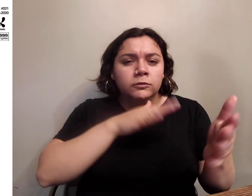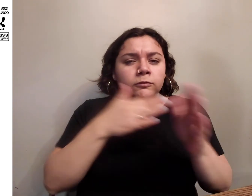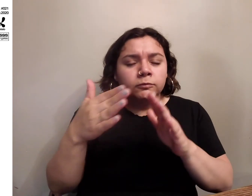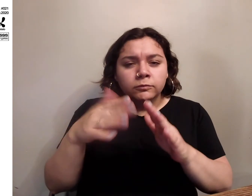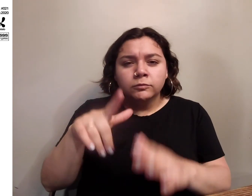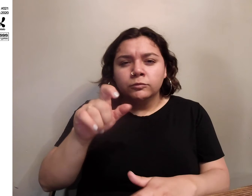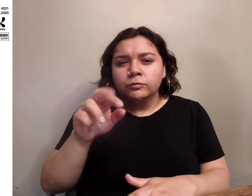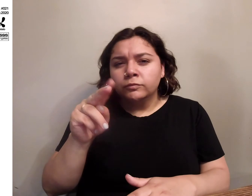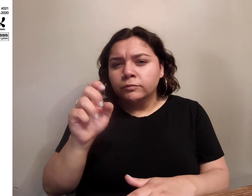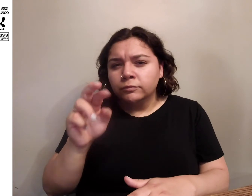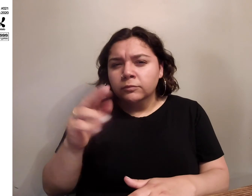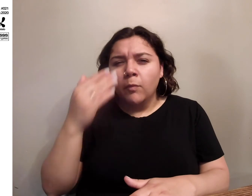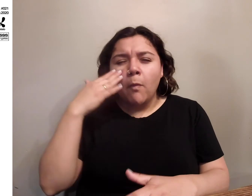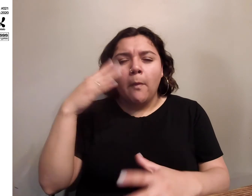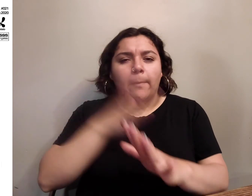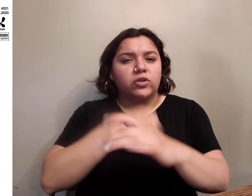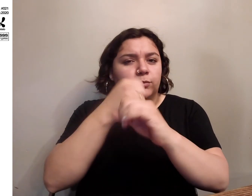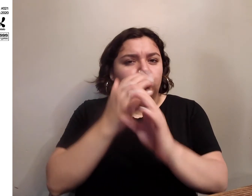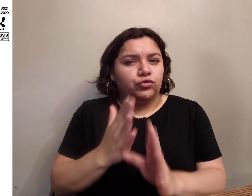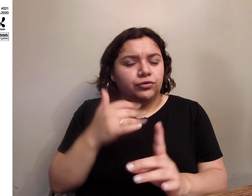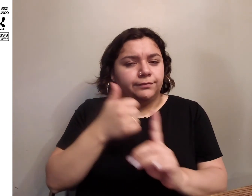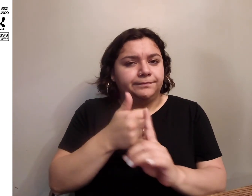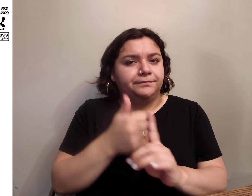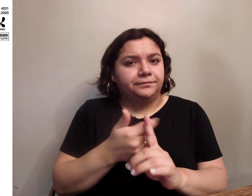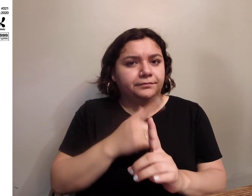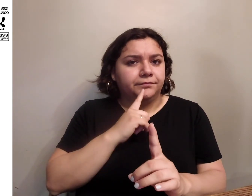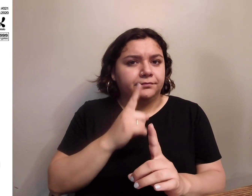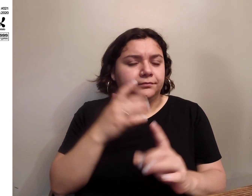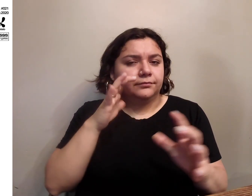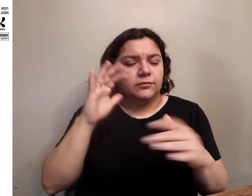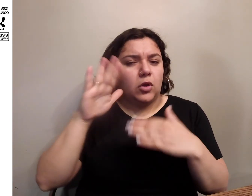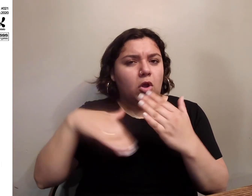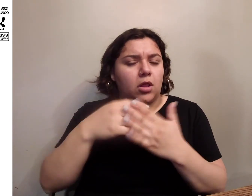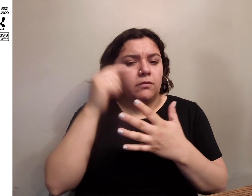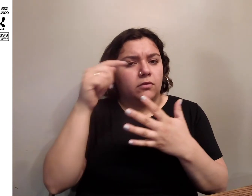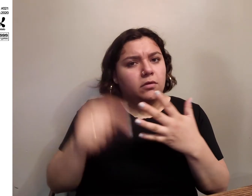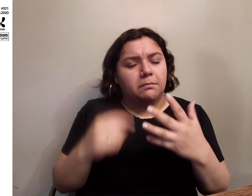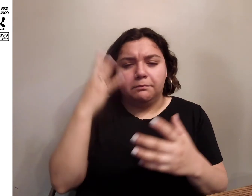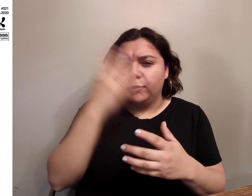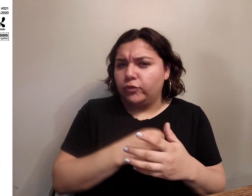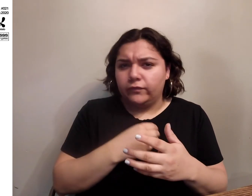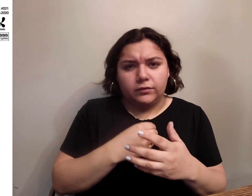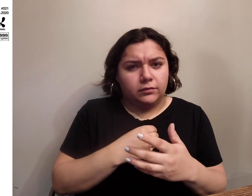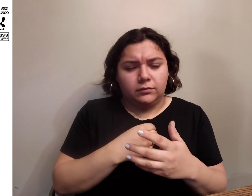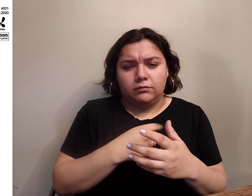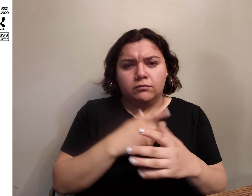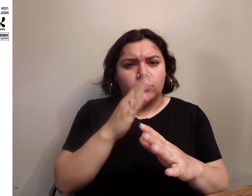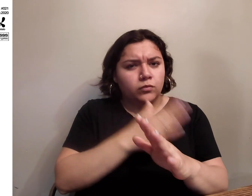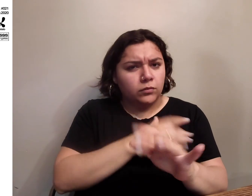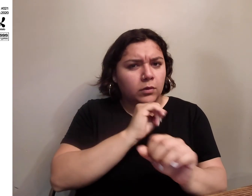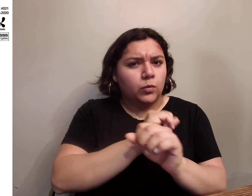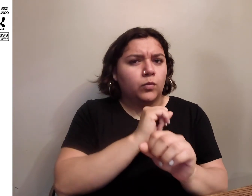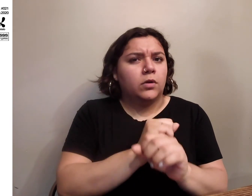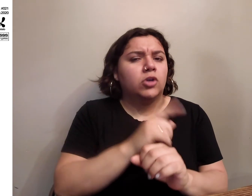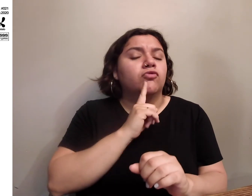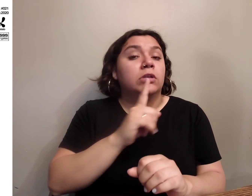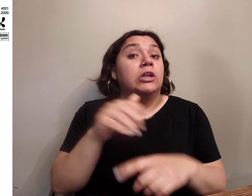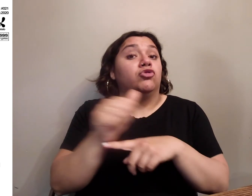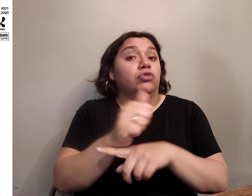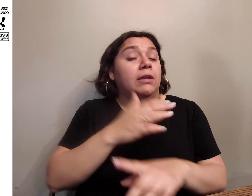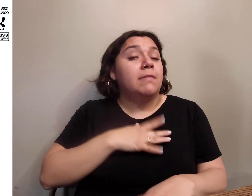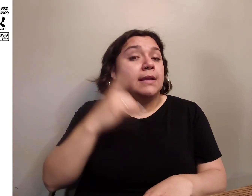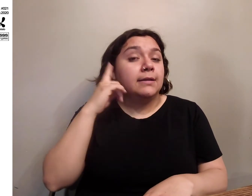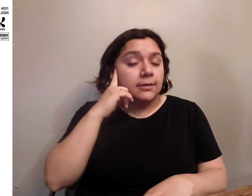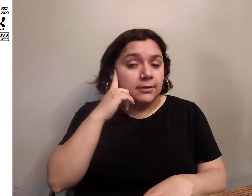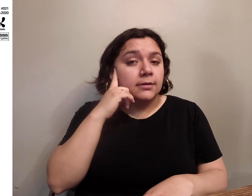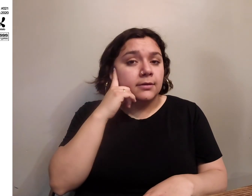the music producer who did all of these beautiful compilations, who really did train my ear in